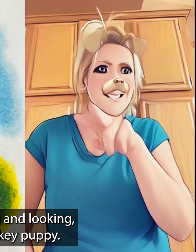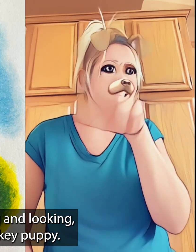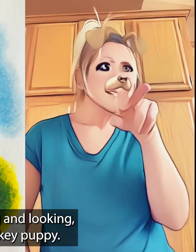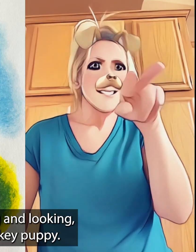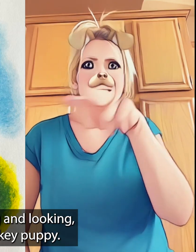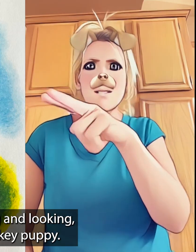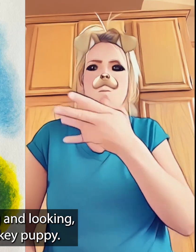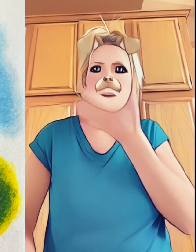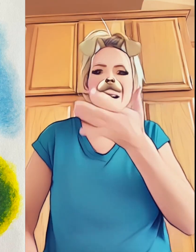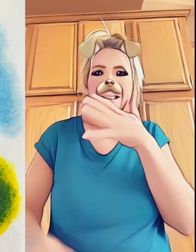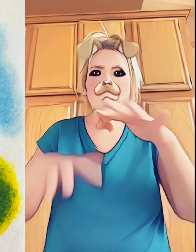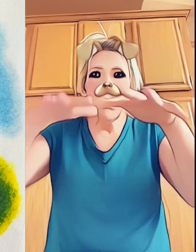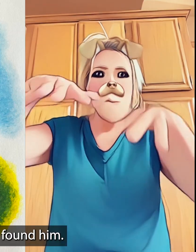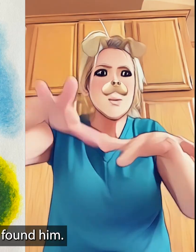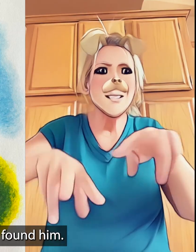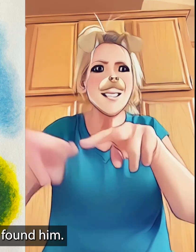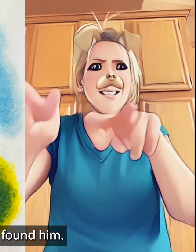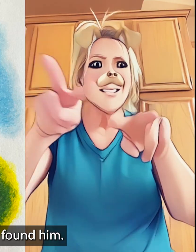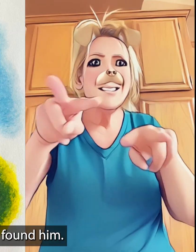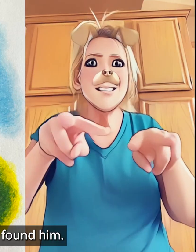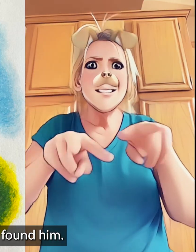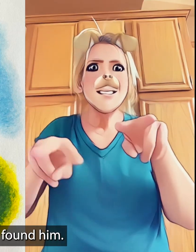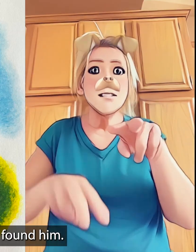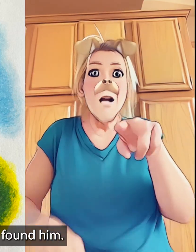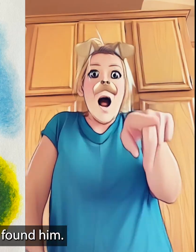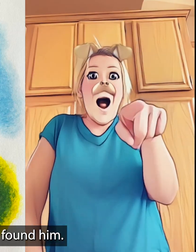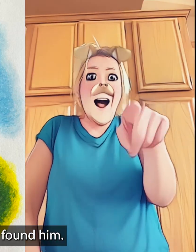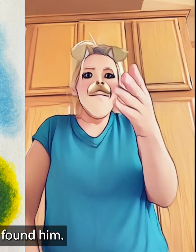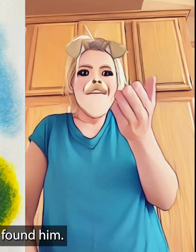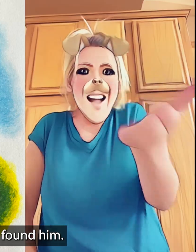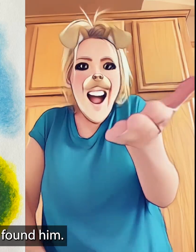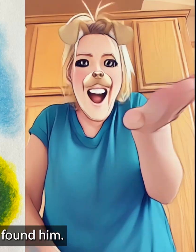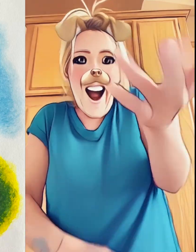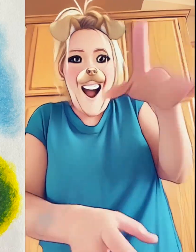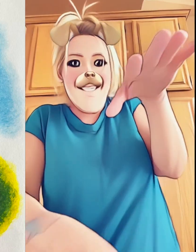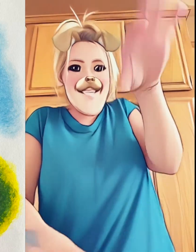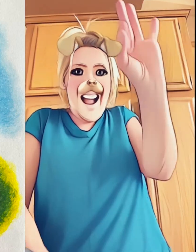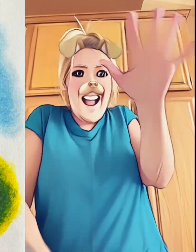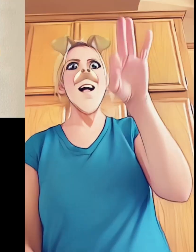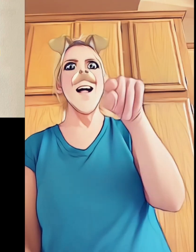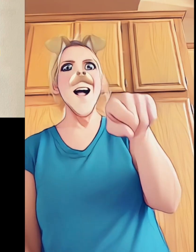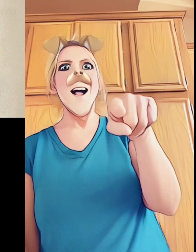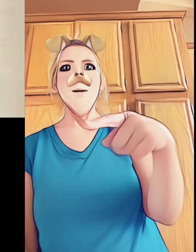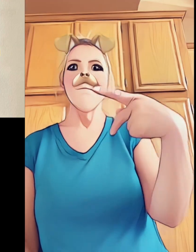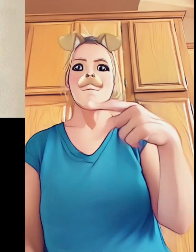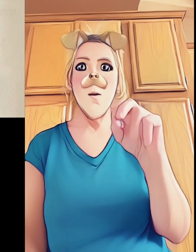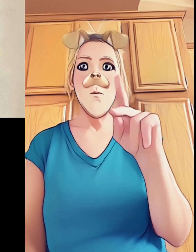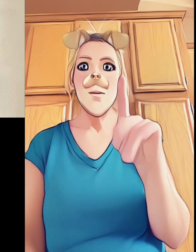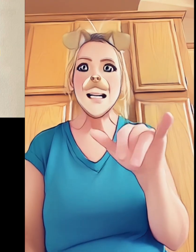find the poky puppy. And then finally, they found him.